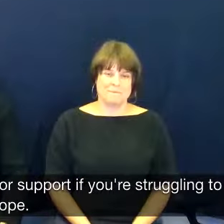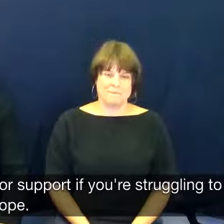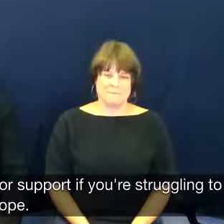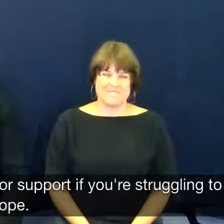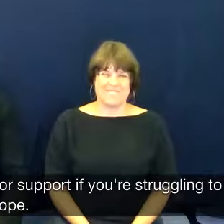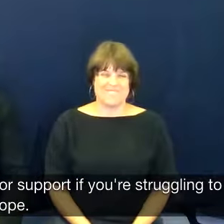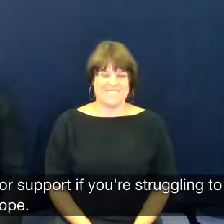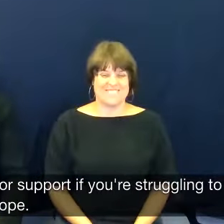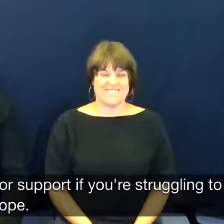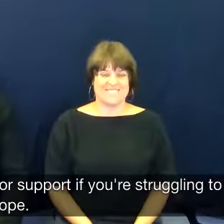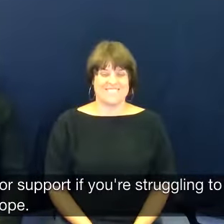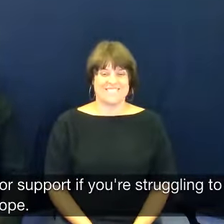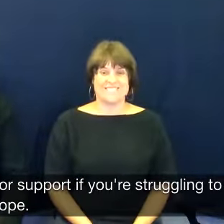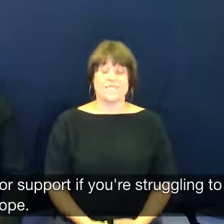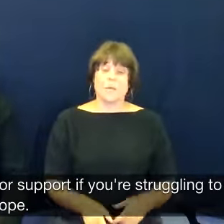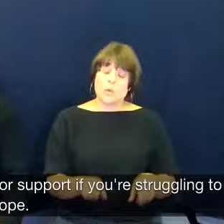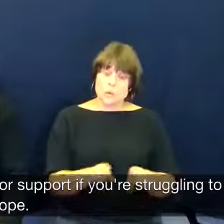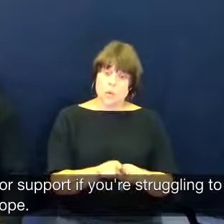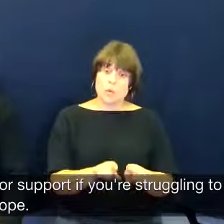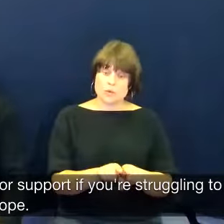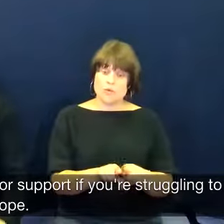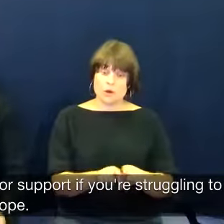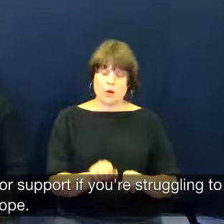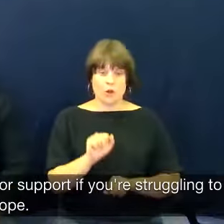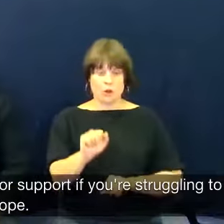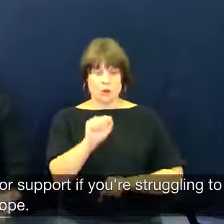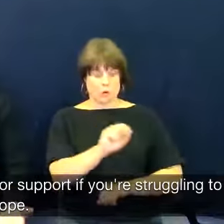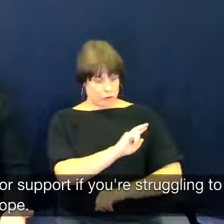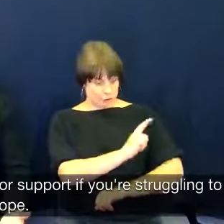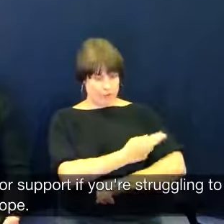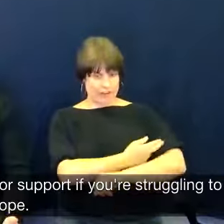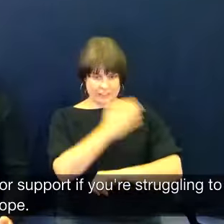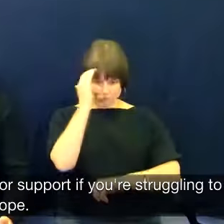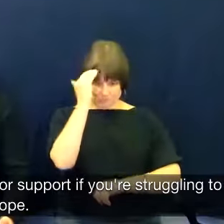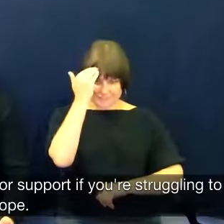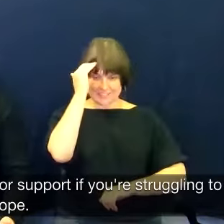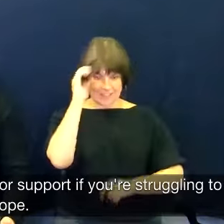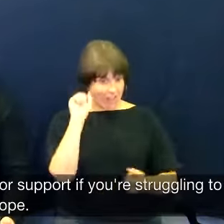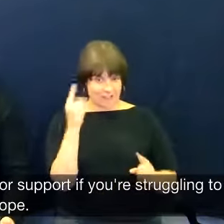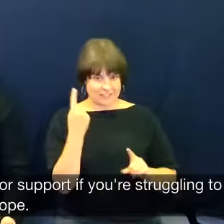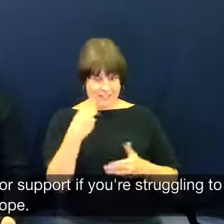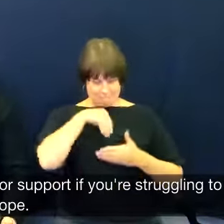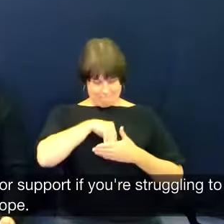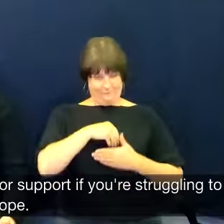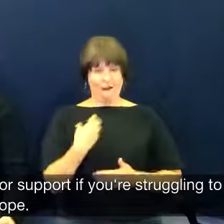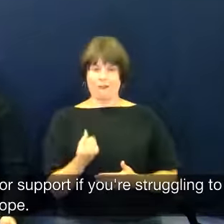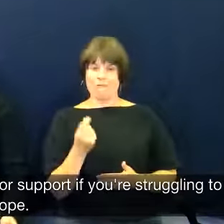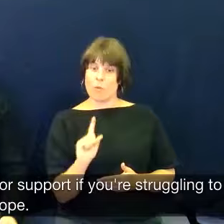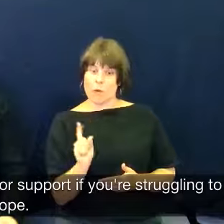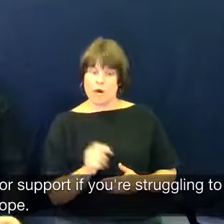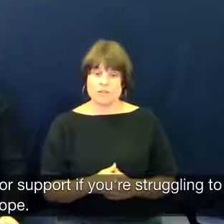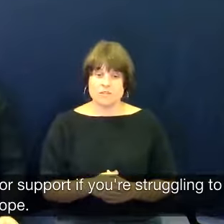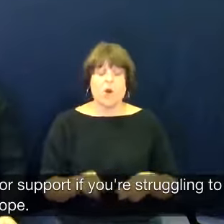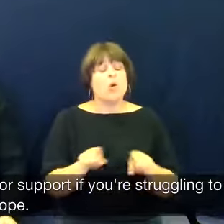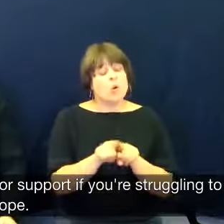And also understanding your strengths, your resilience, and